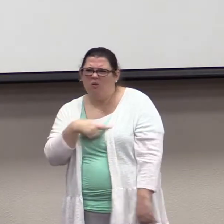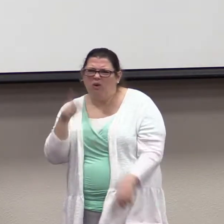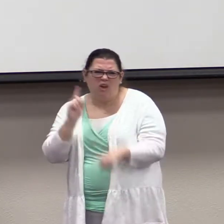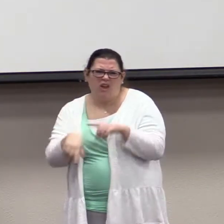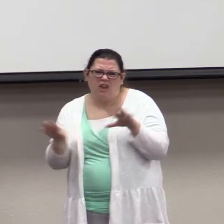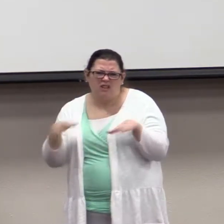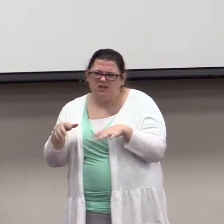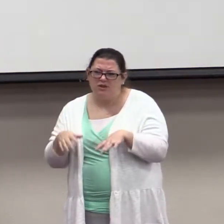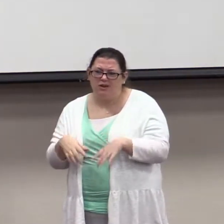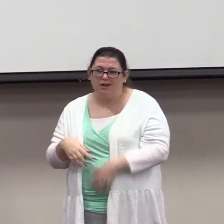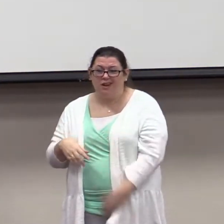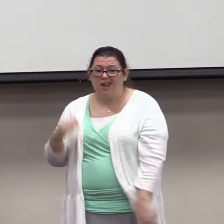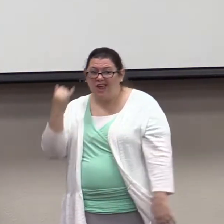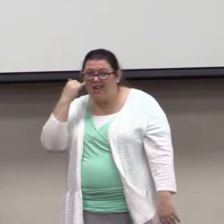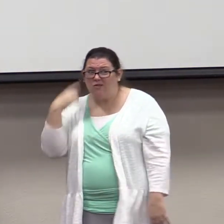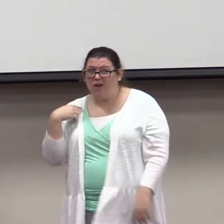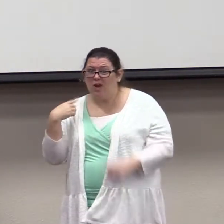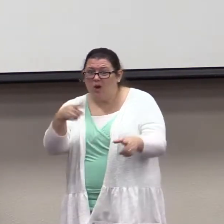If we go, we will die"?